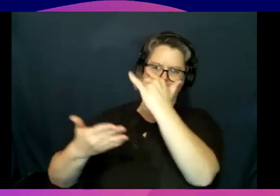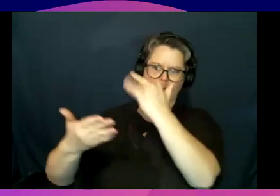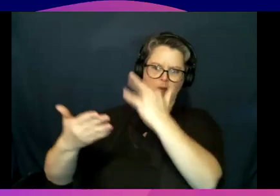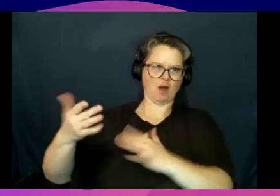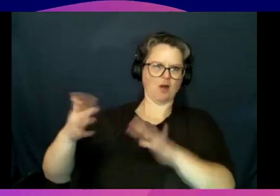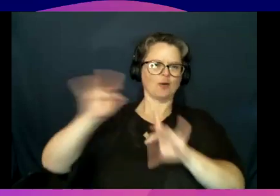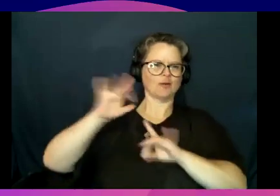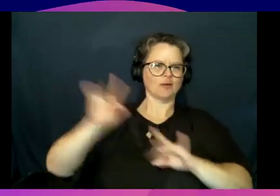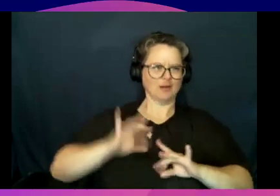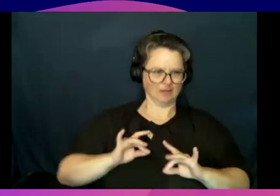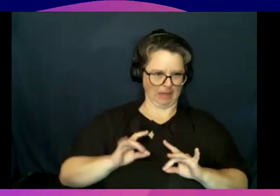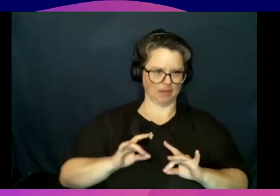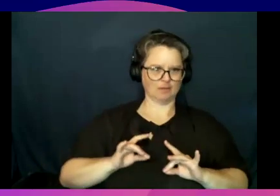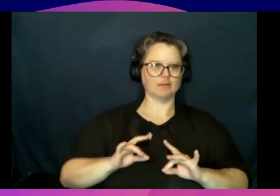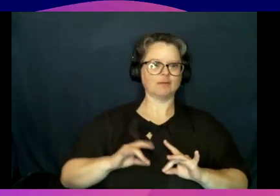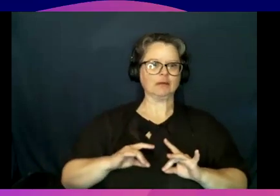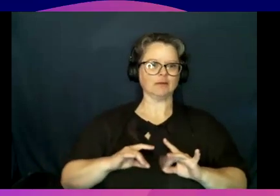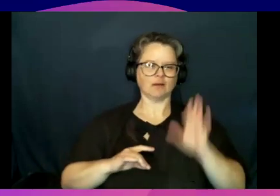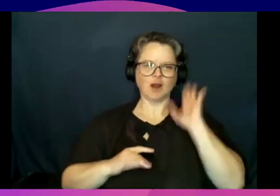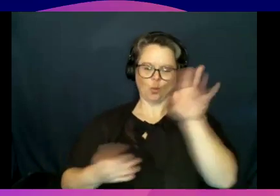this Q&A segment.